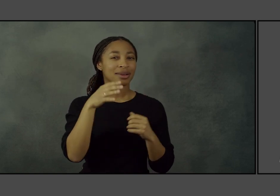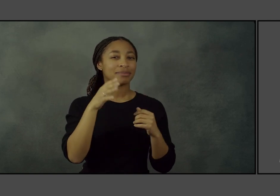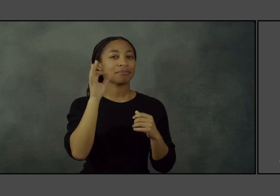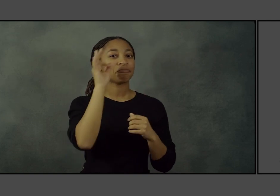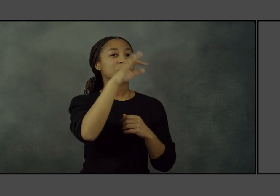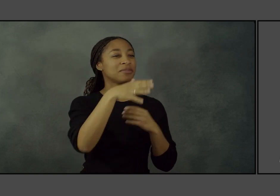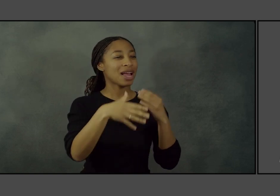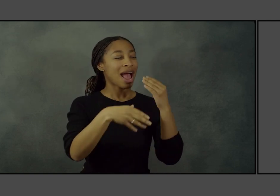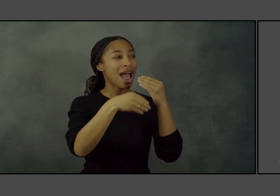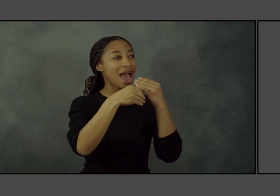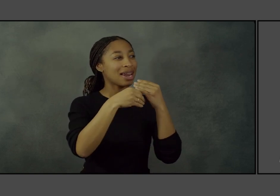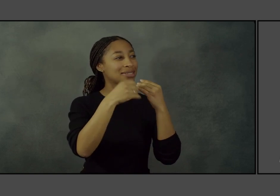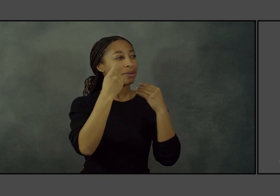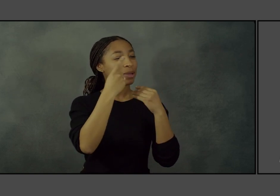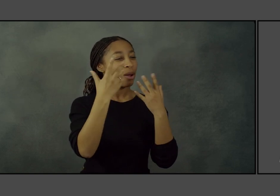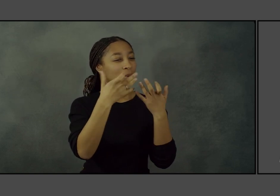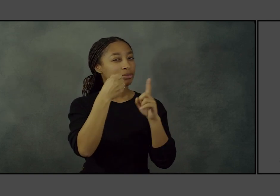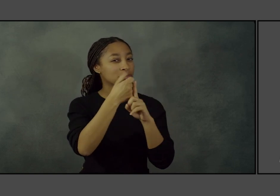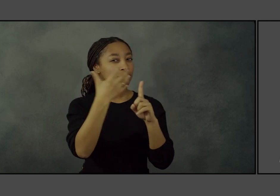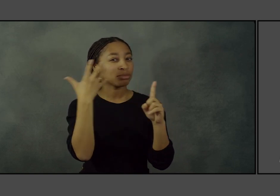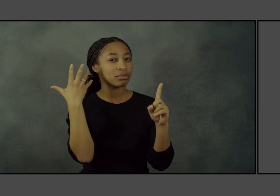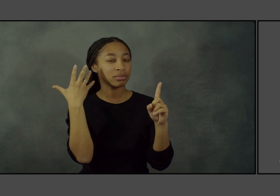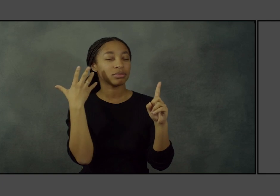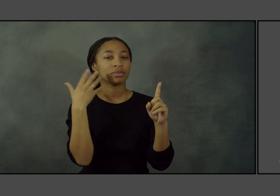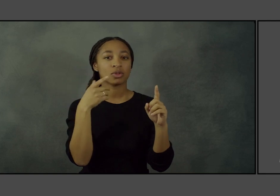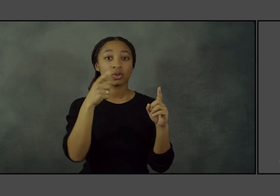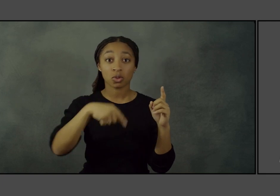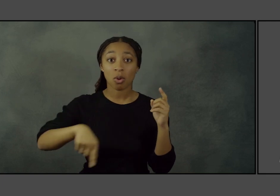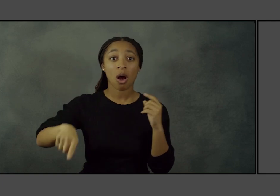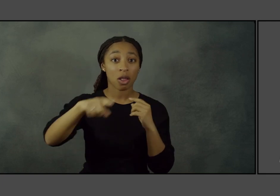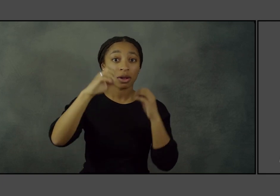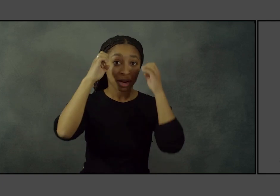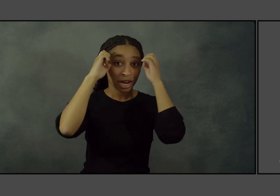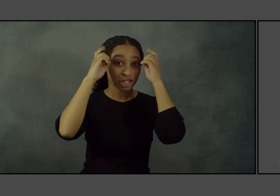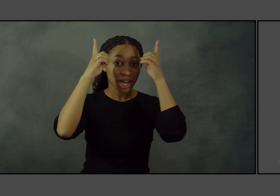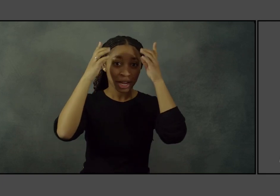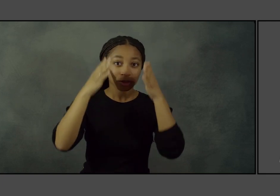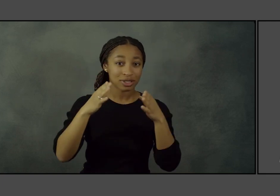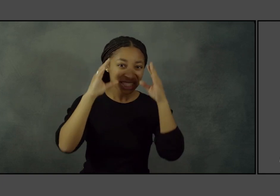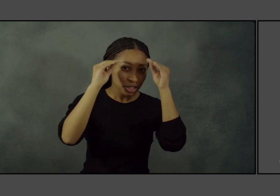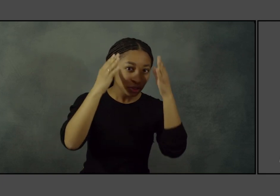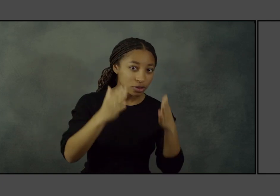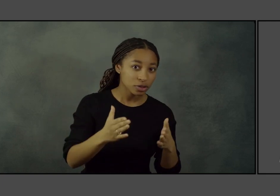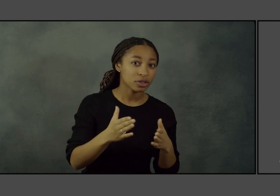briefly. Because you all are educators, and when you are teaching